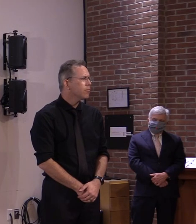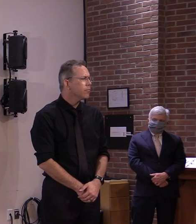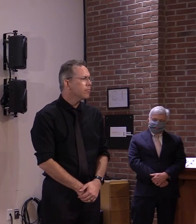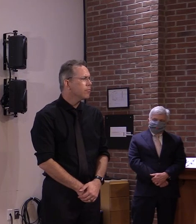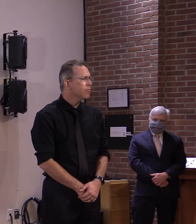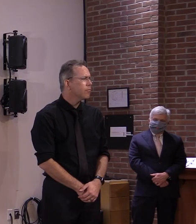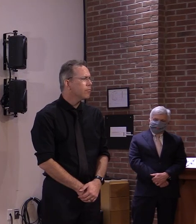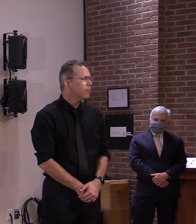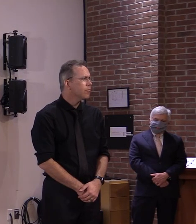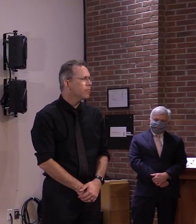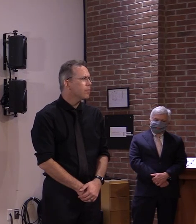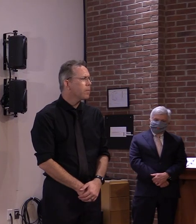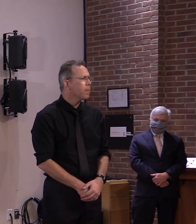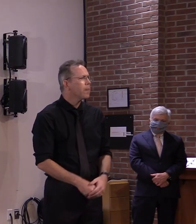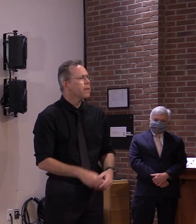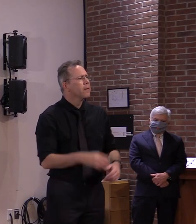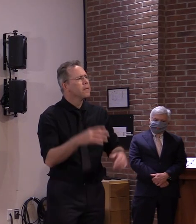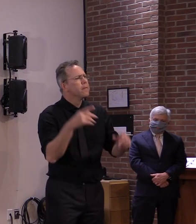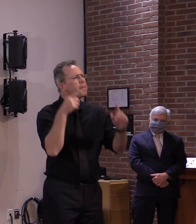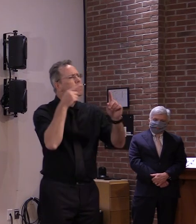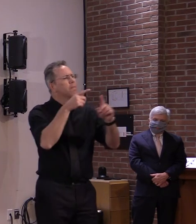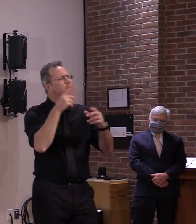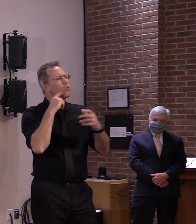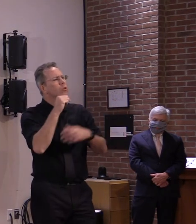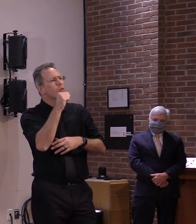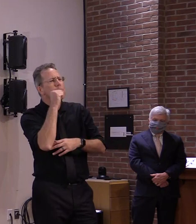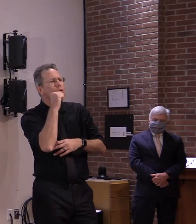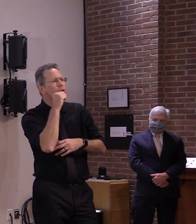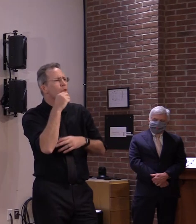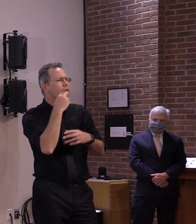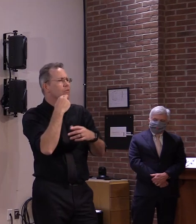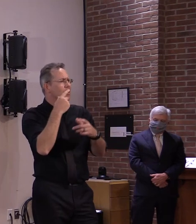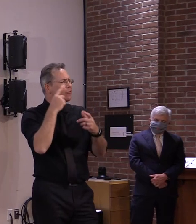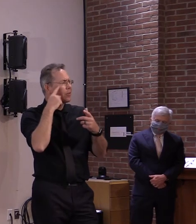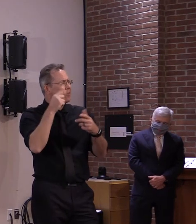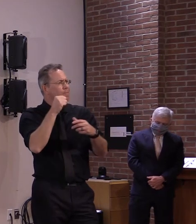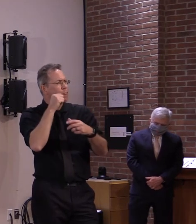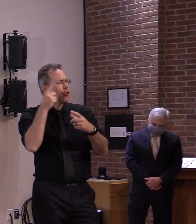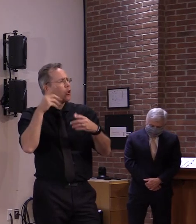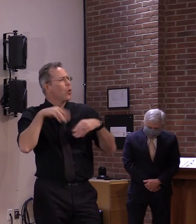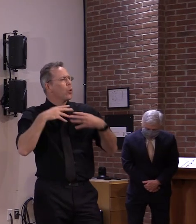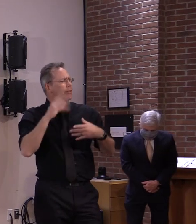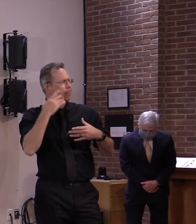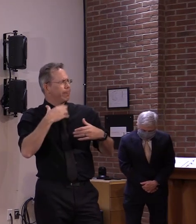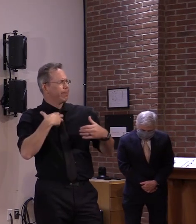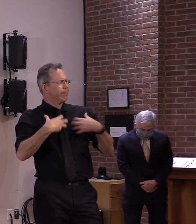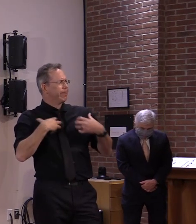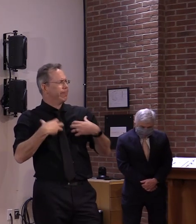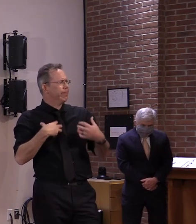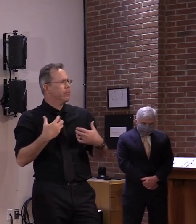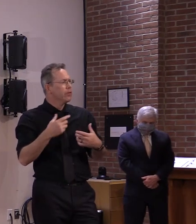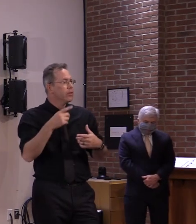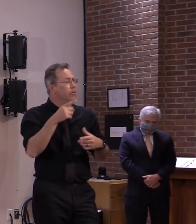pool tables might be more restricted than, say, going bowling, and if the state is looking